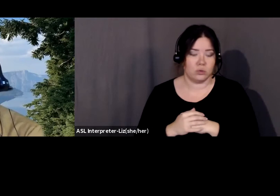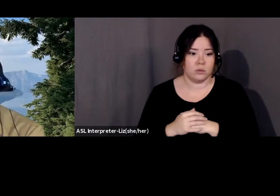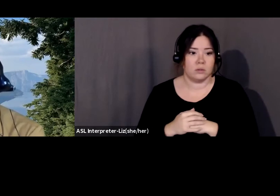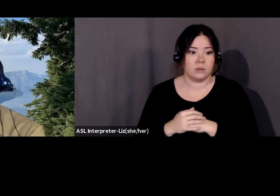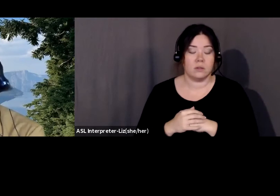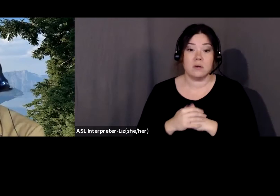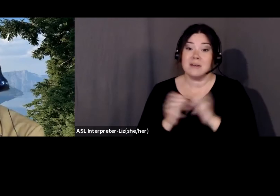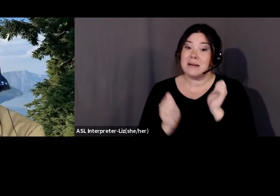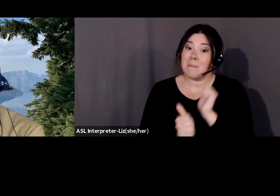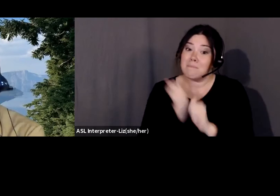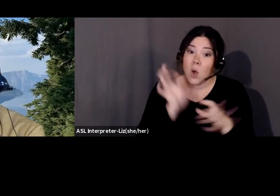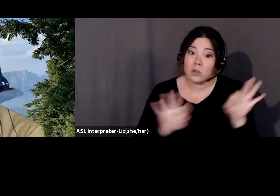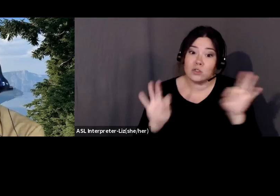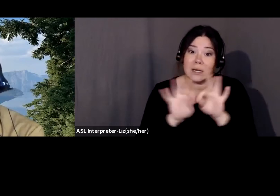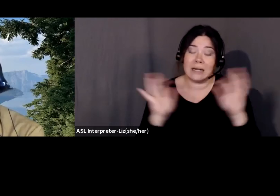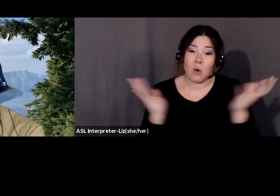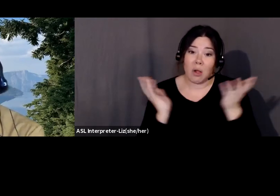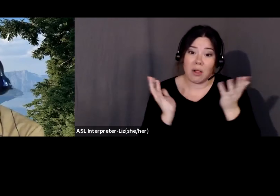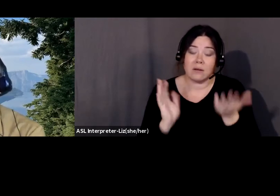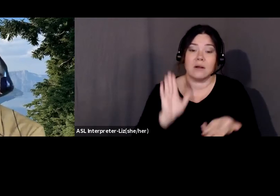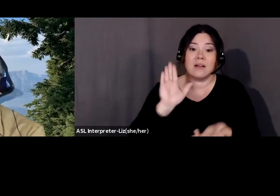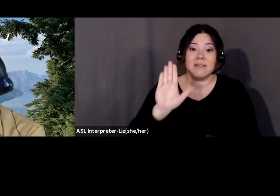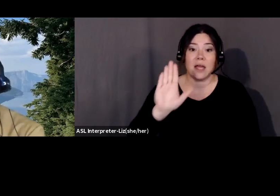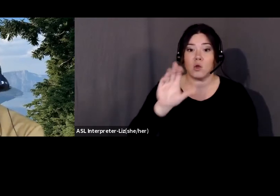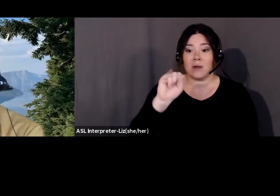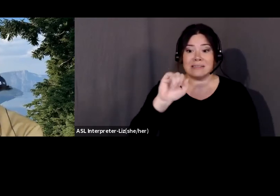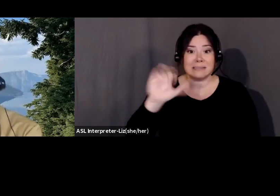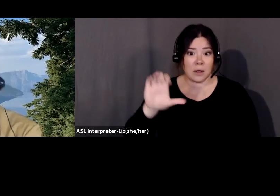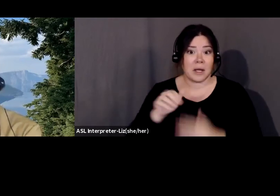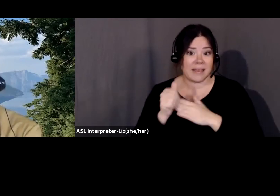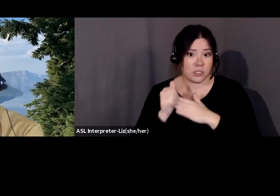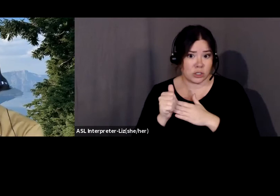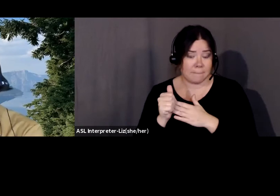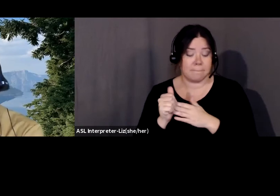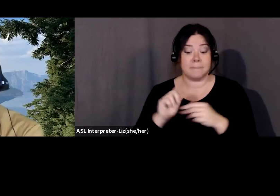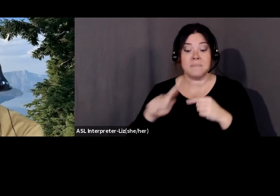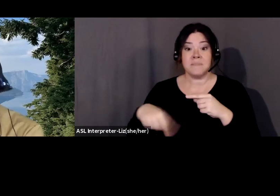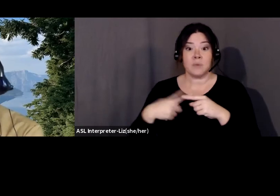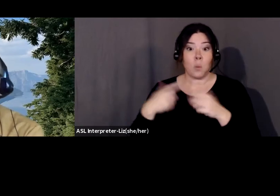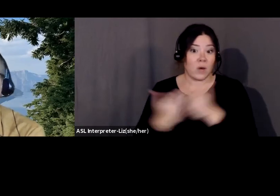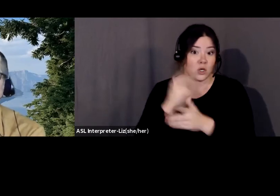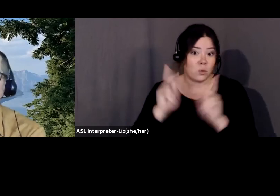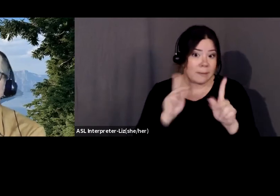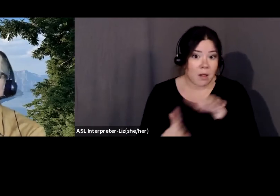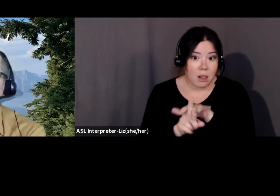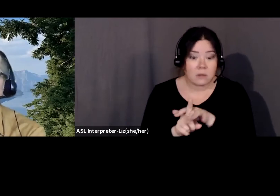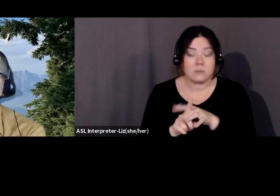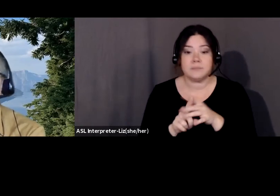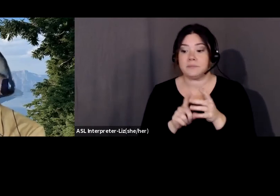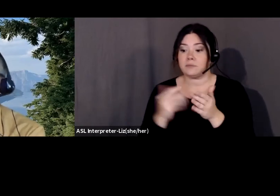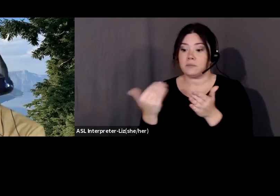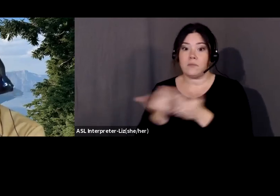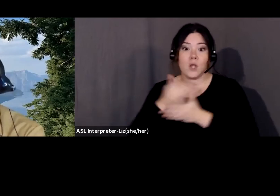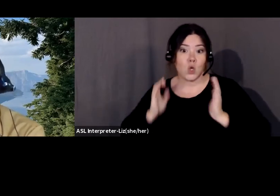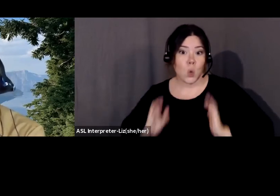that your SILC leadership, as new people are coming in, as you're engaging in stakeholders, that